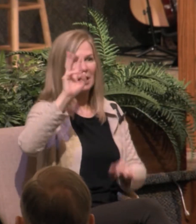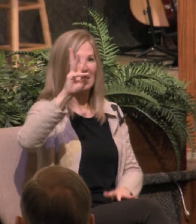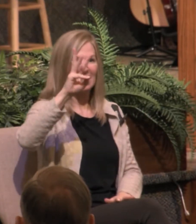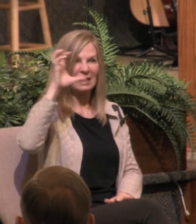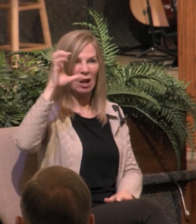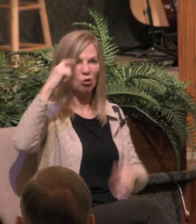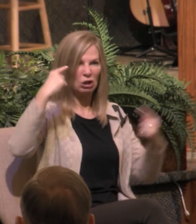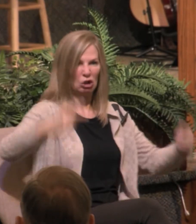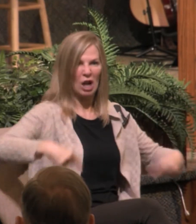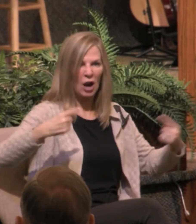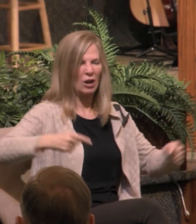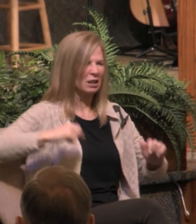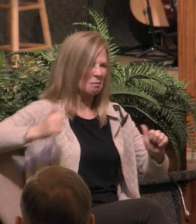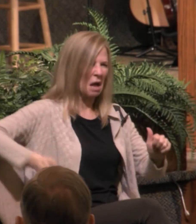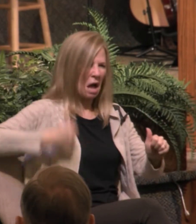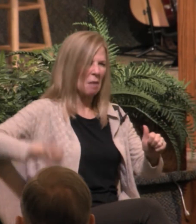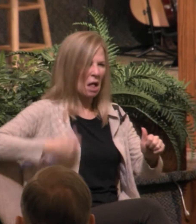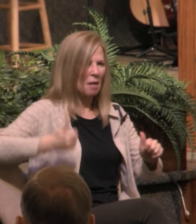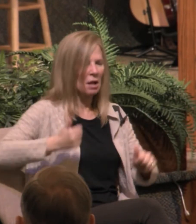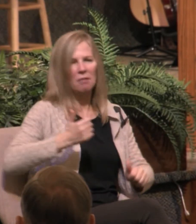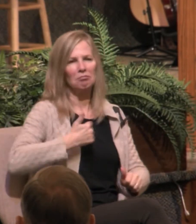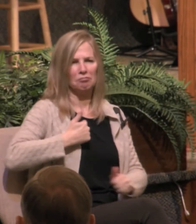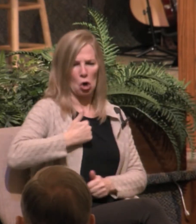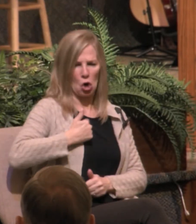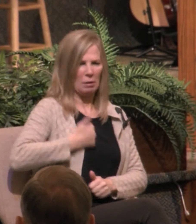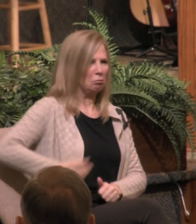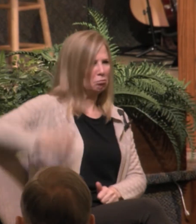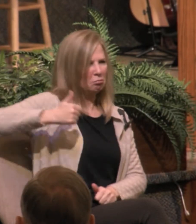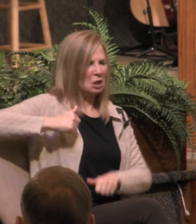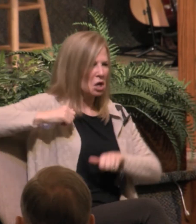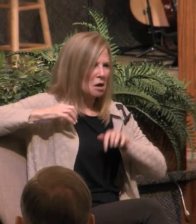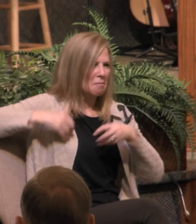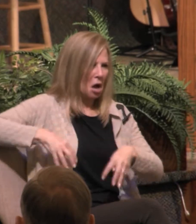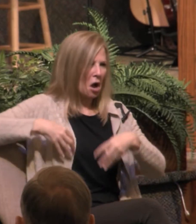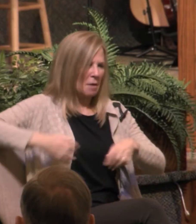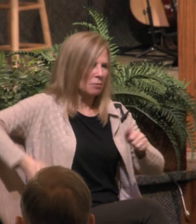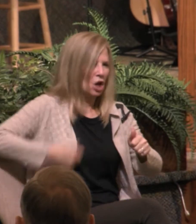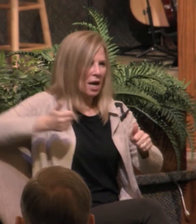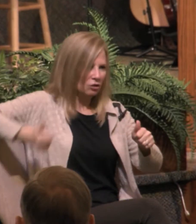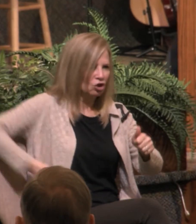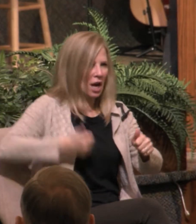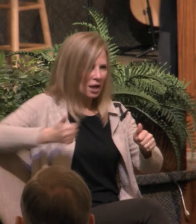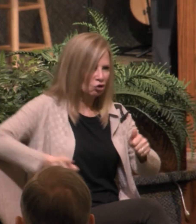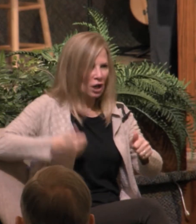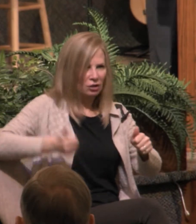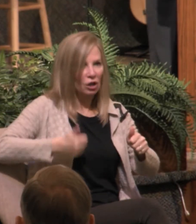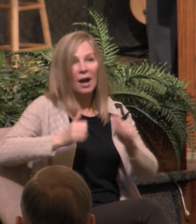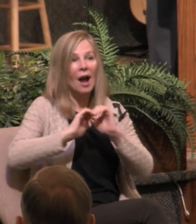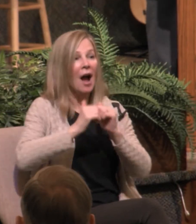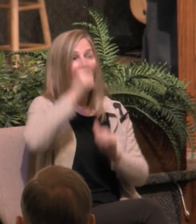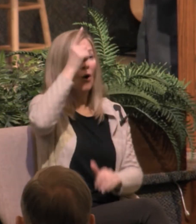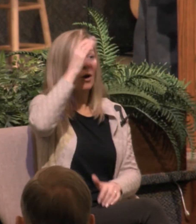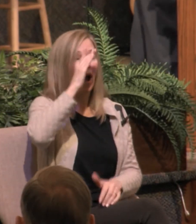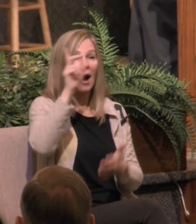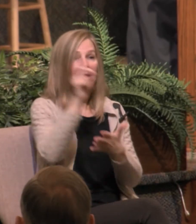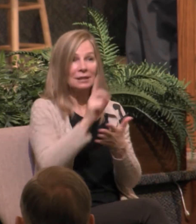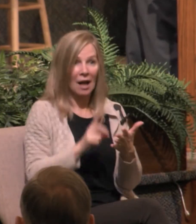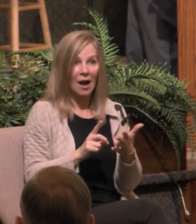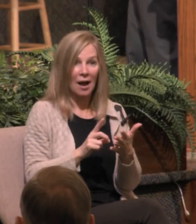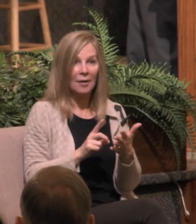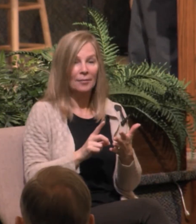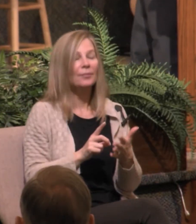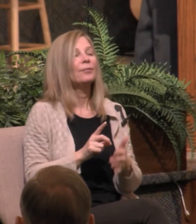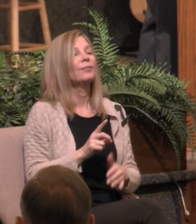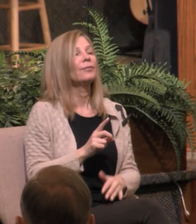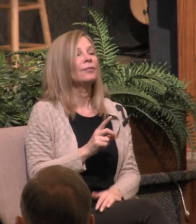other chariots of Egypt with officers over all of them, and they gave chase. And the way God designed it, Israel was backed up